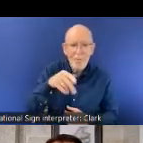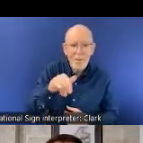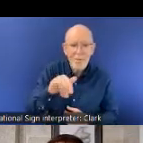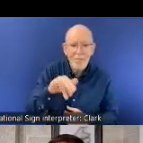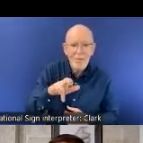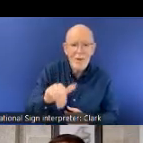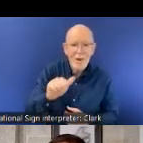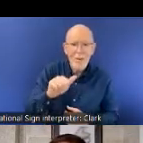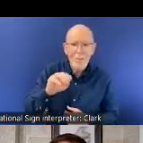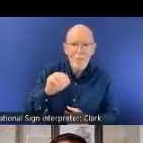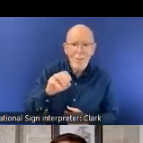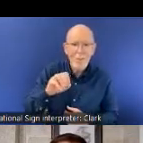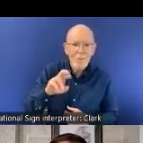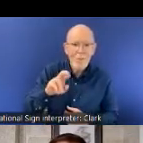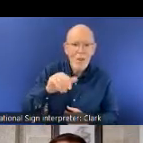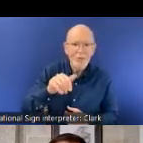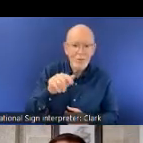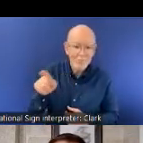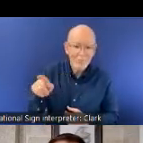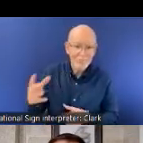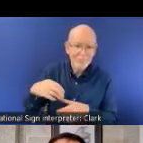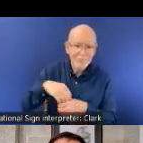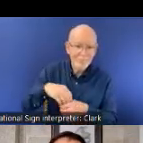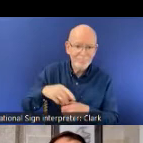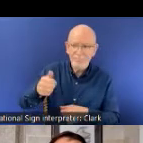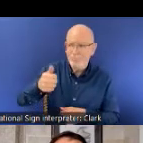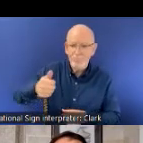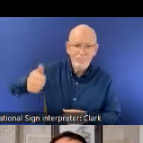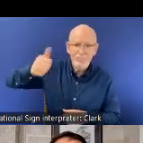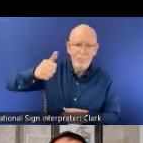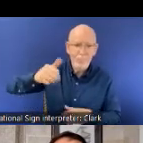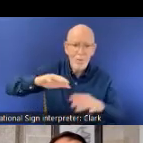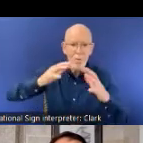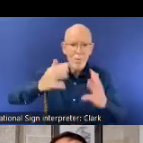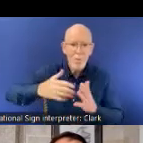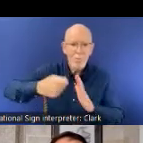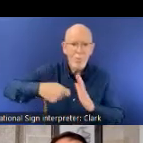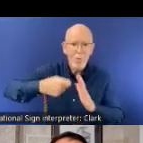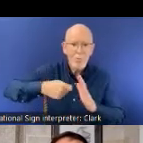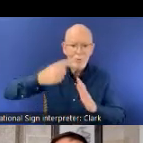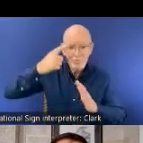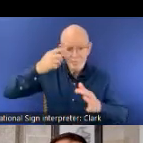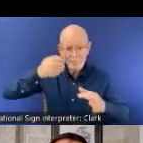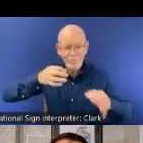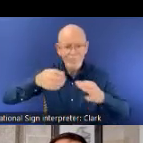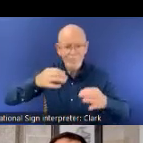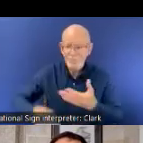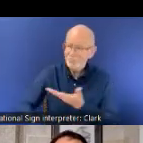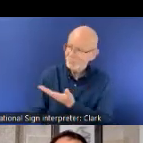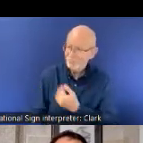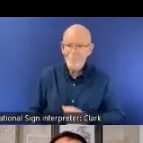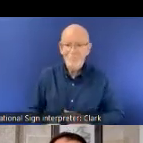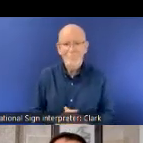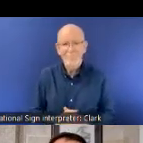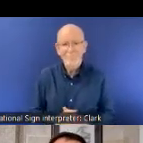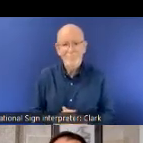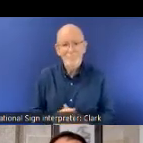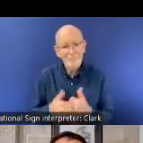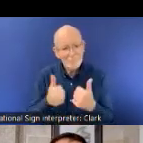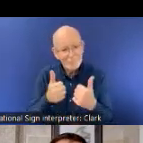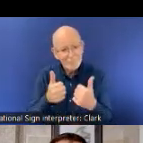Hi, Ollie. Good evening, good afternoon, good morning to everyone. Great to be reconnected. President Masisi has already praised